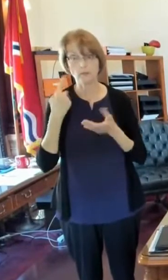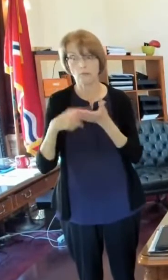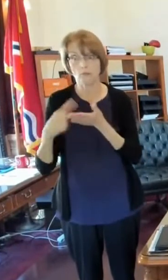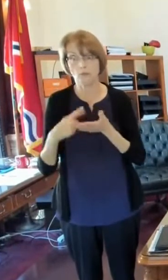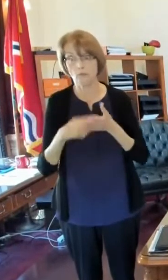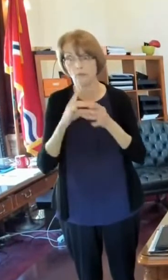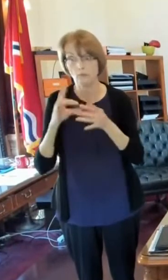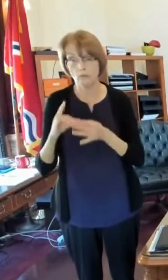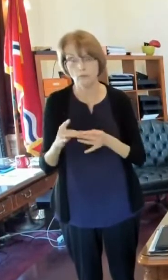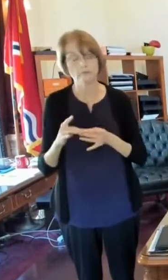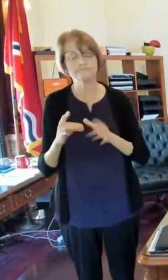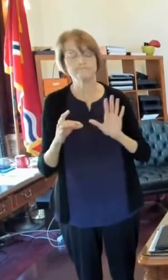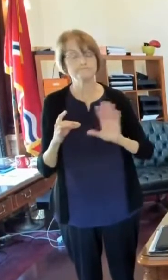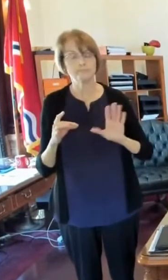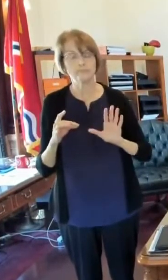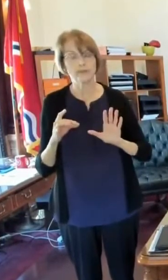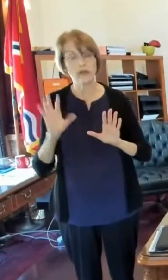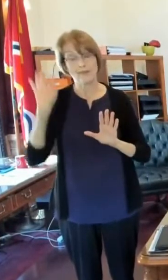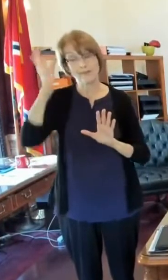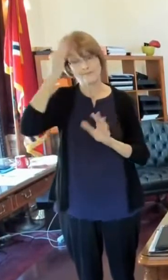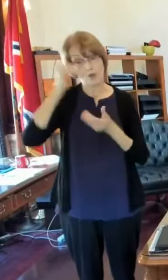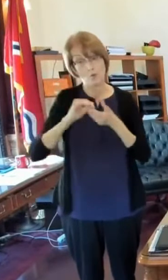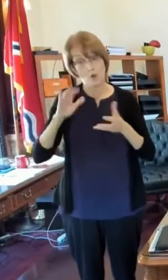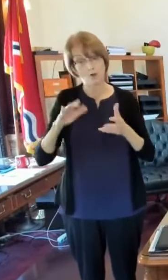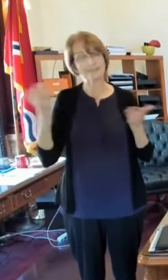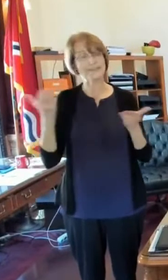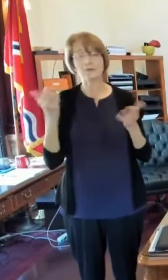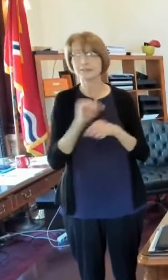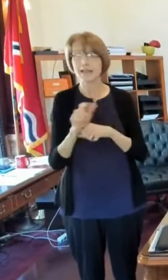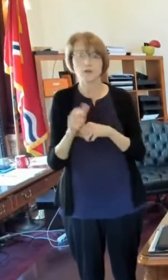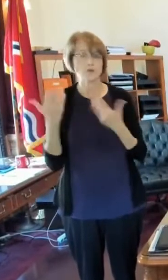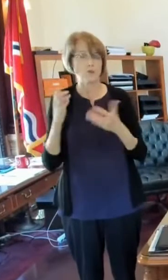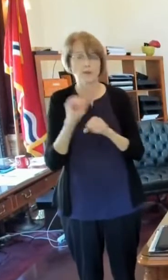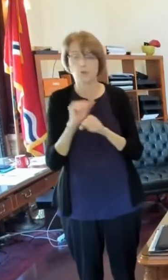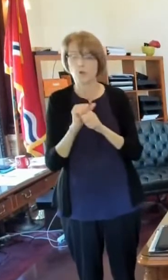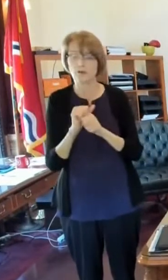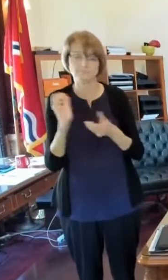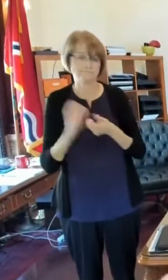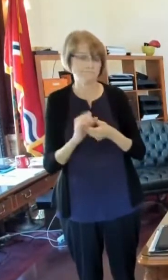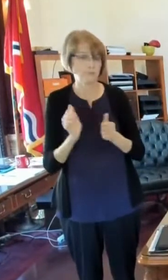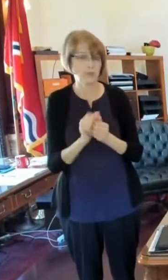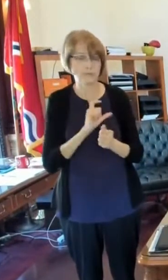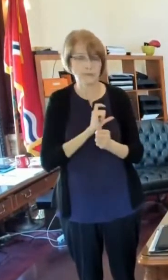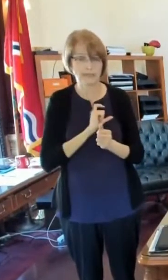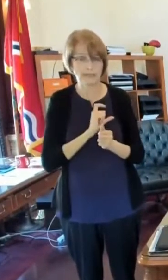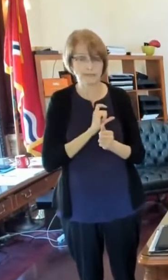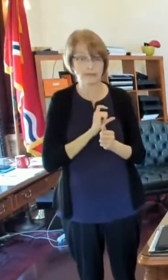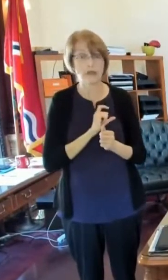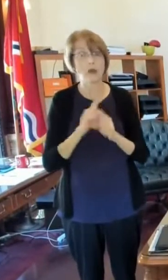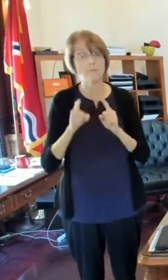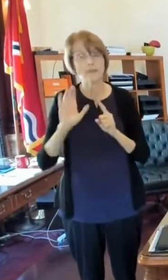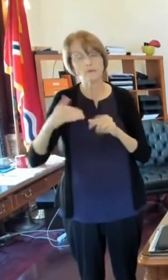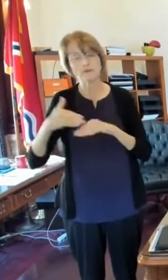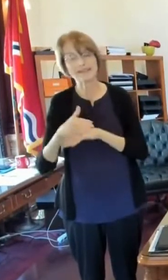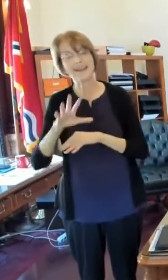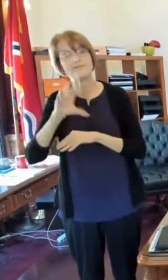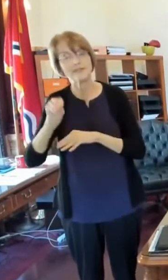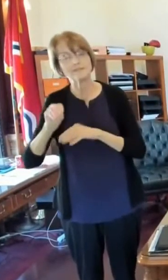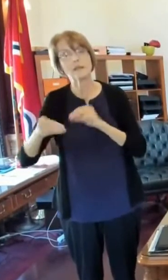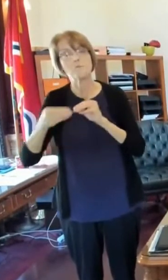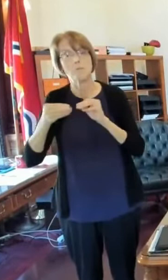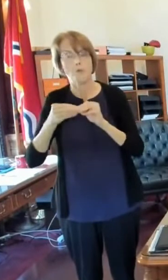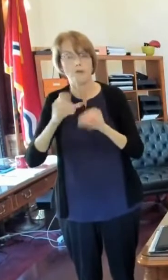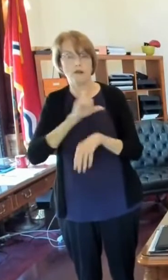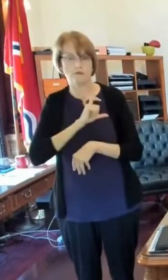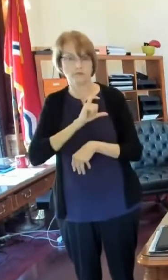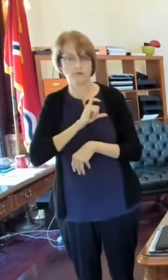But our federal partners are already here in St. Louis working with our police department. We're just getting 50 additional